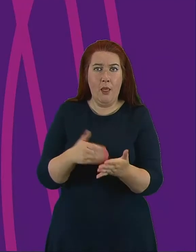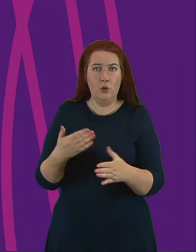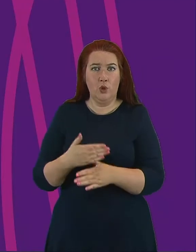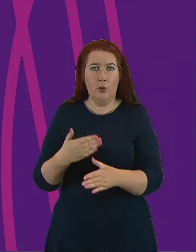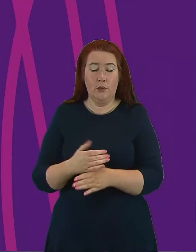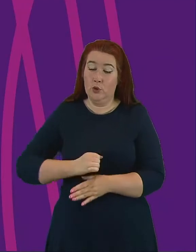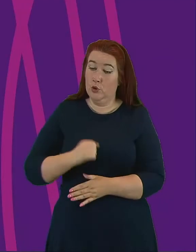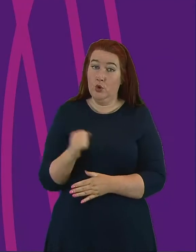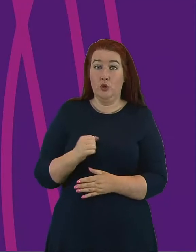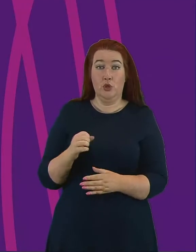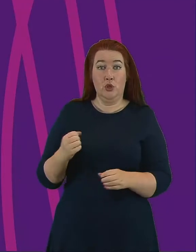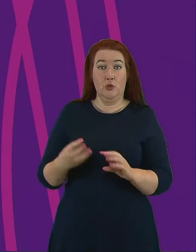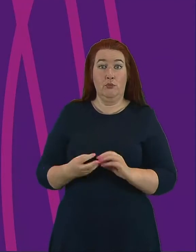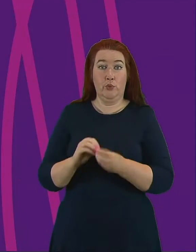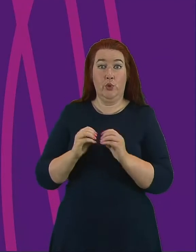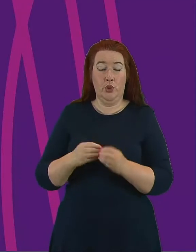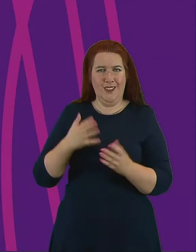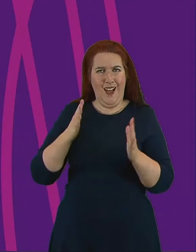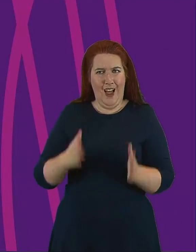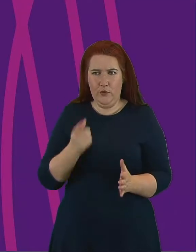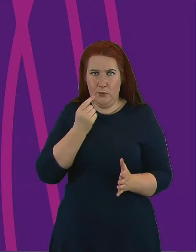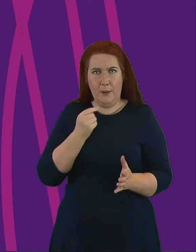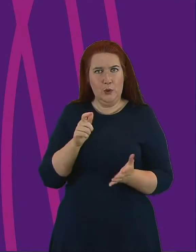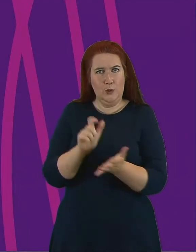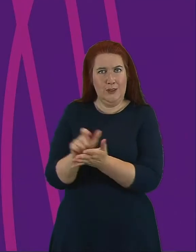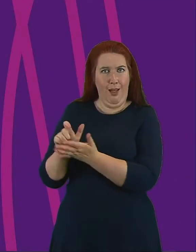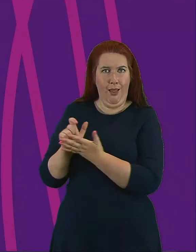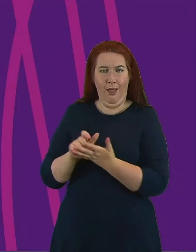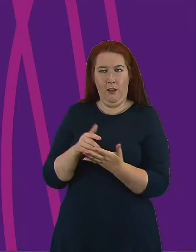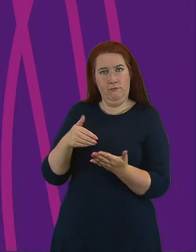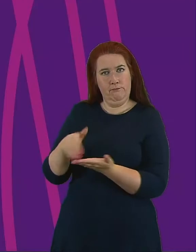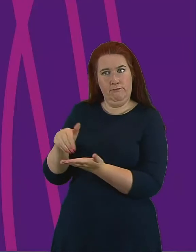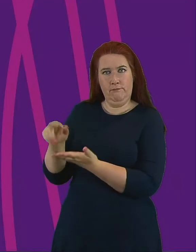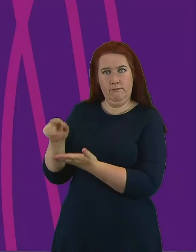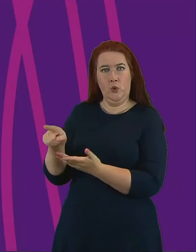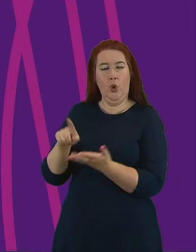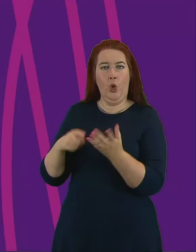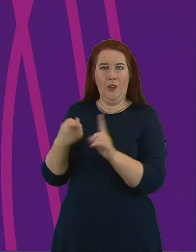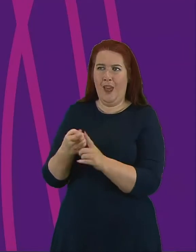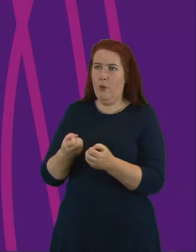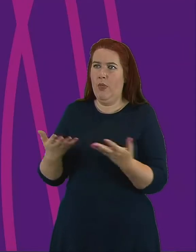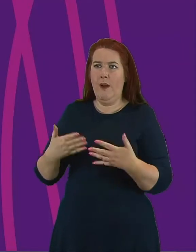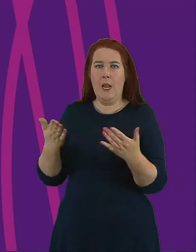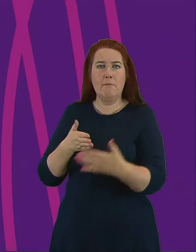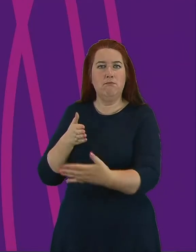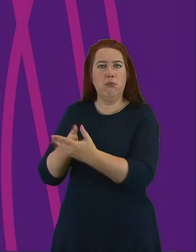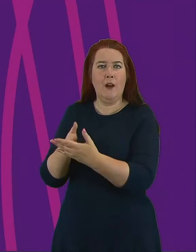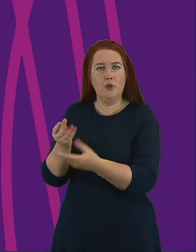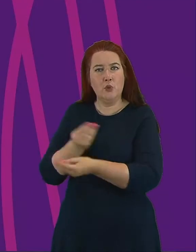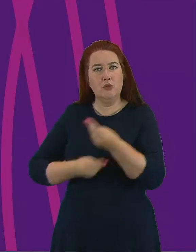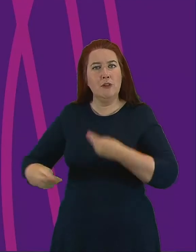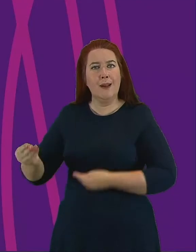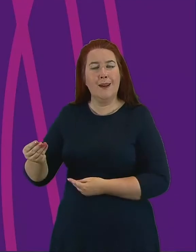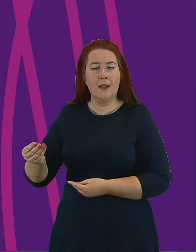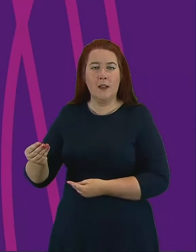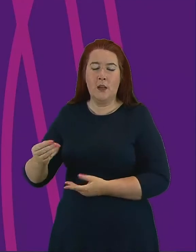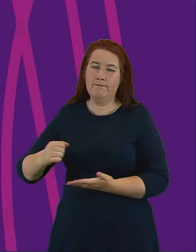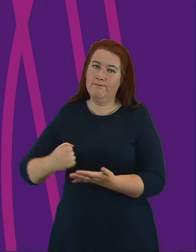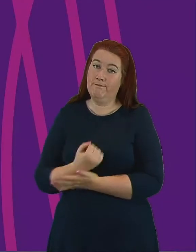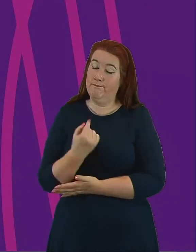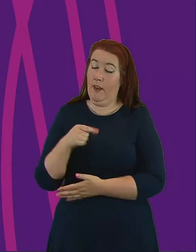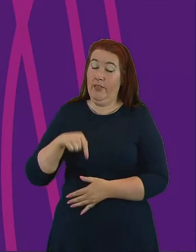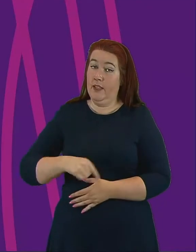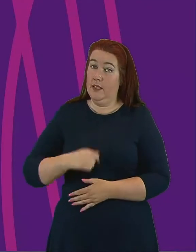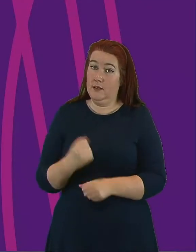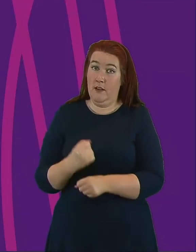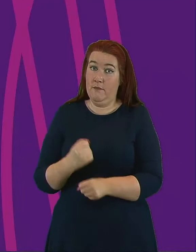largest marketplace, the rest of the UK, without restriction or barriers to trade. Sadly, this government doesn't need to understand